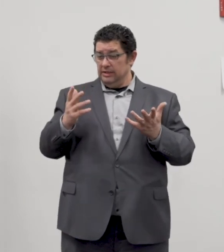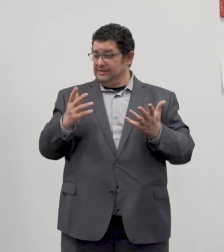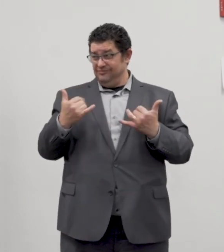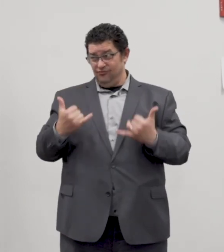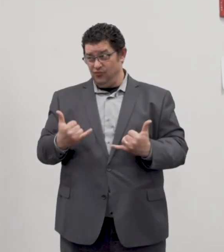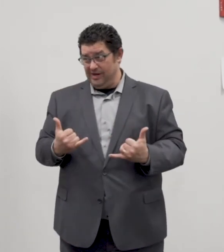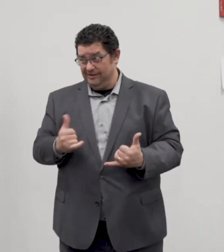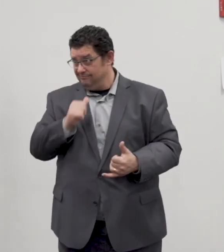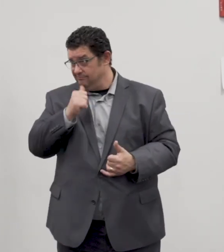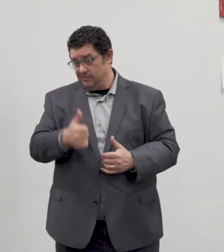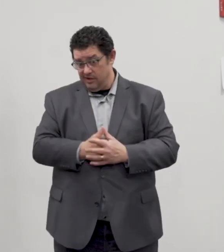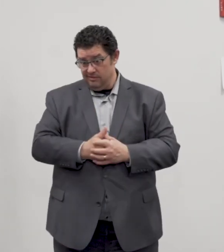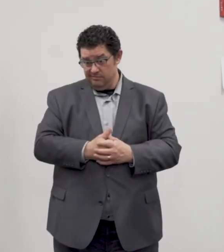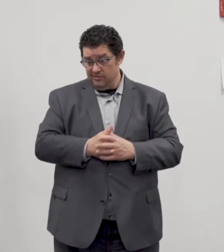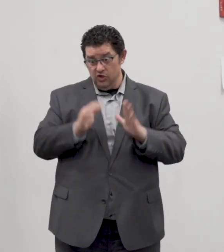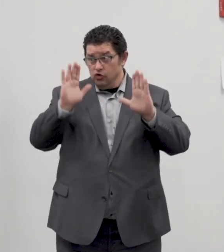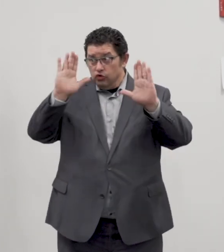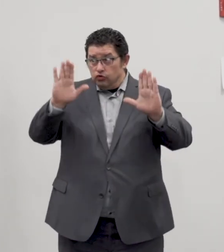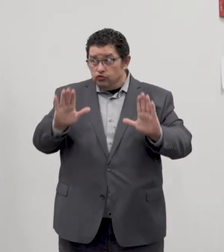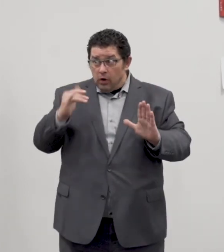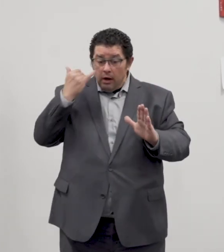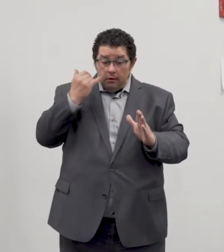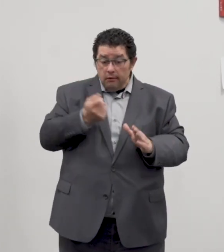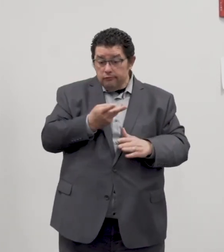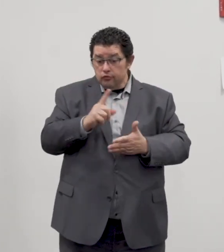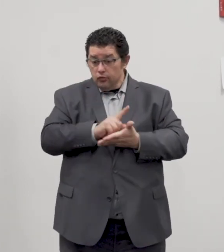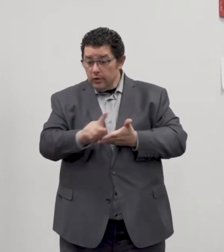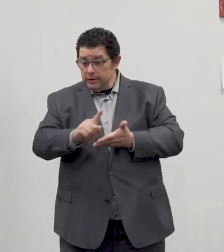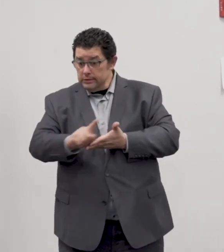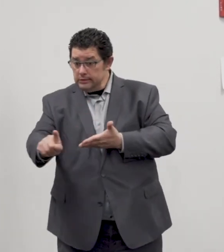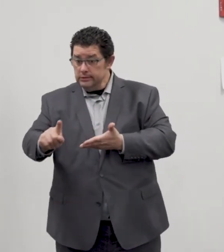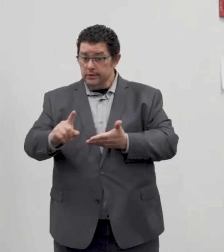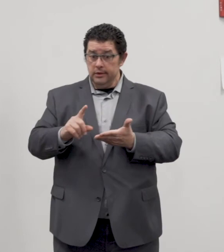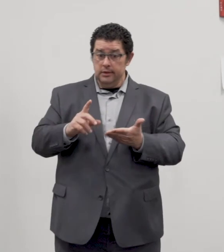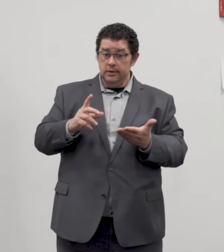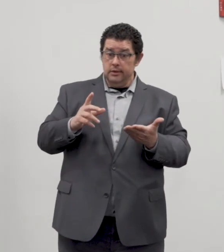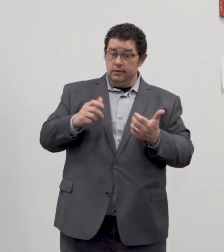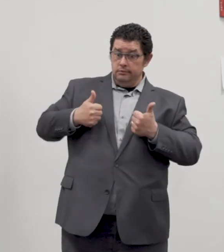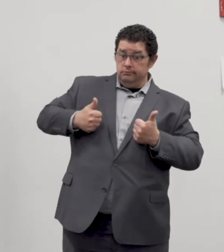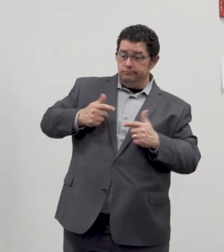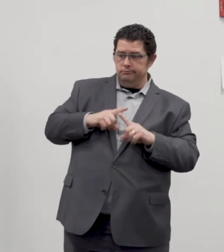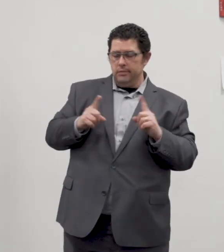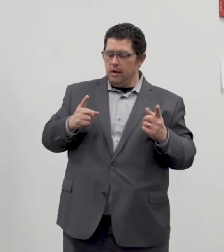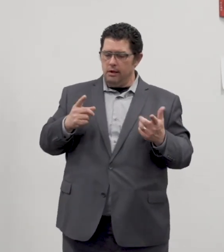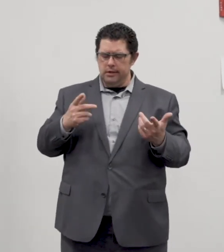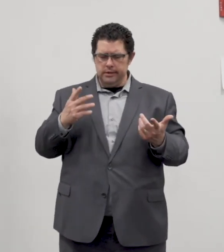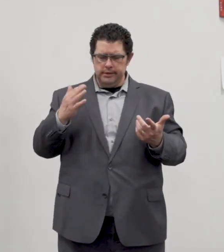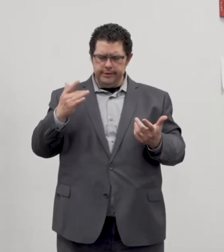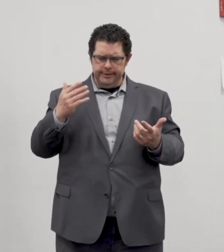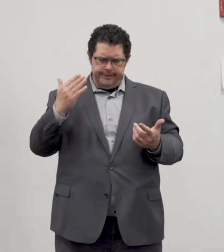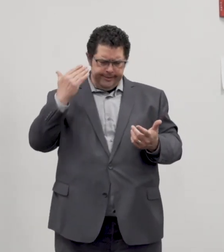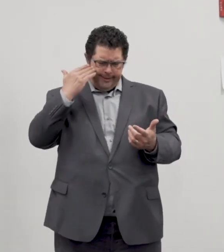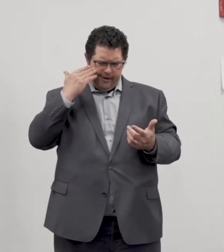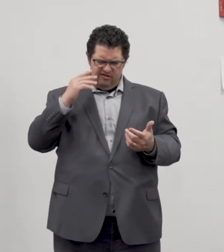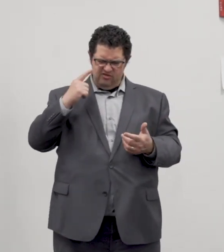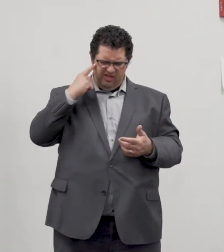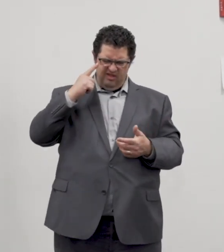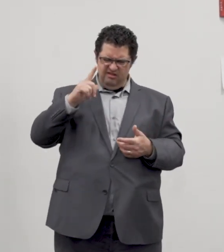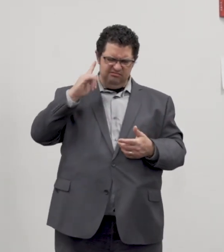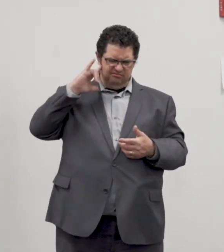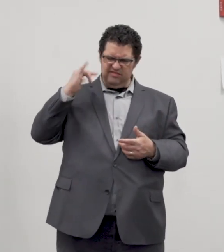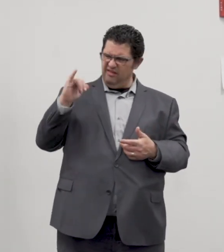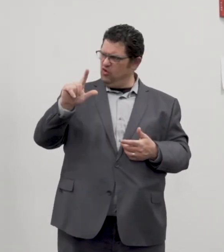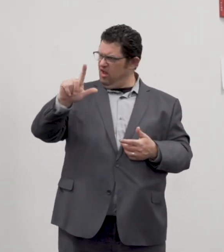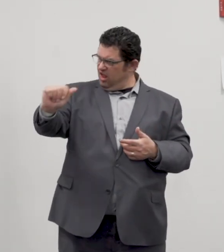now. It'd be great if we could be there in a couple of weeks. I'd be a lot more reassured if we could. I know that I read, maybe Los Angeles it was, said they were going to